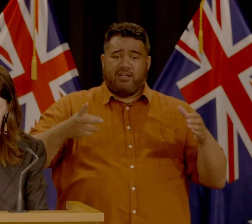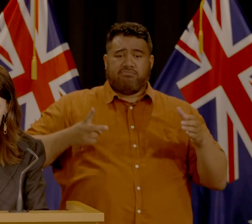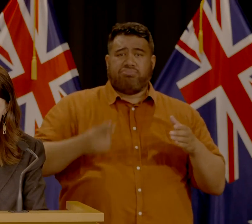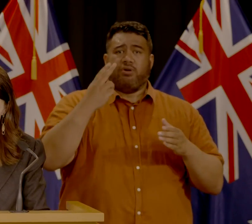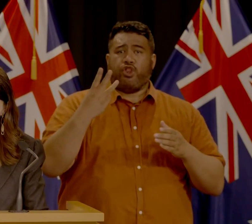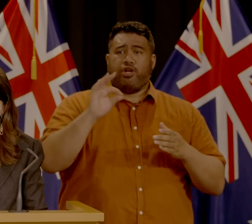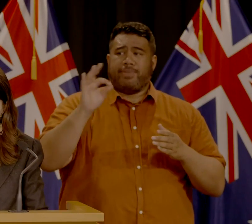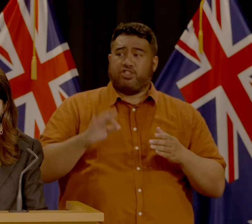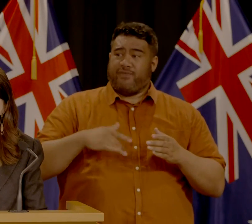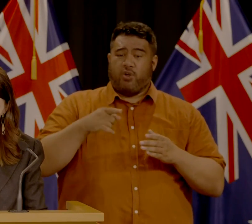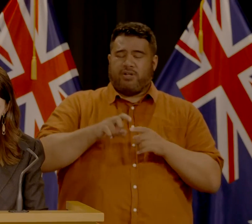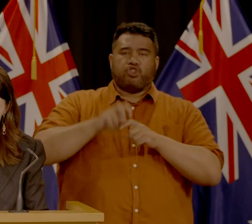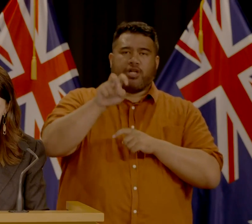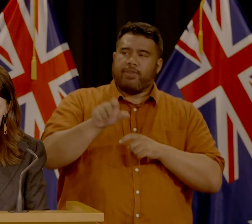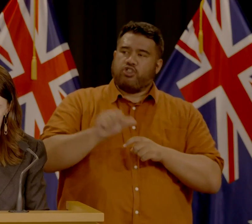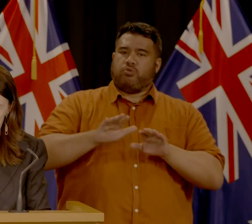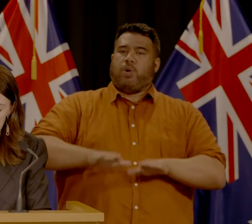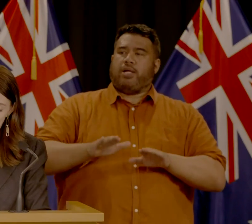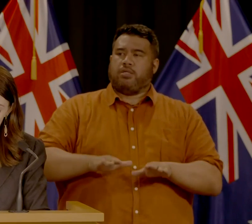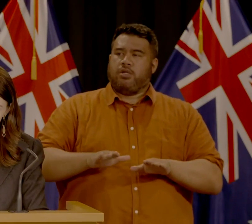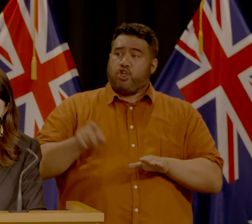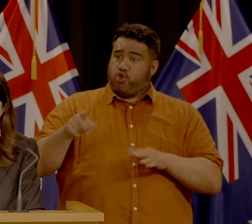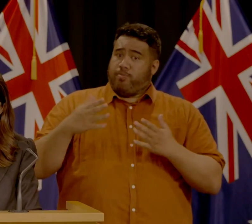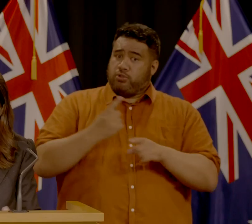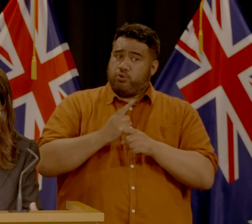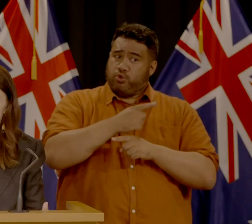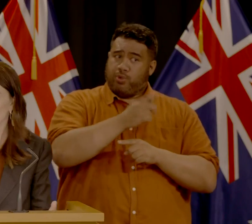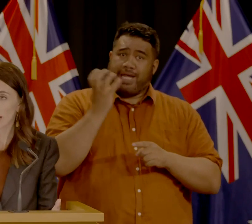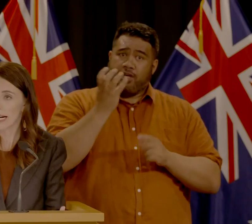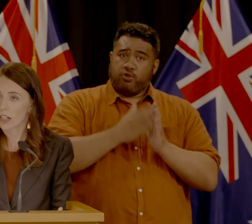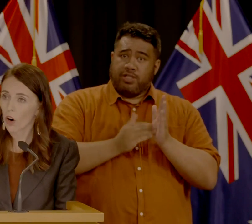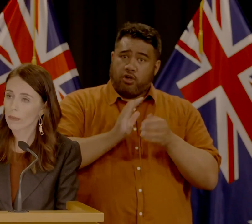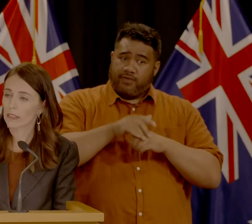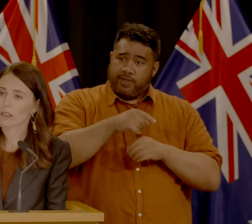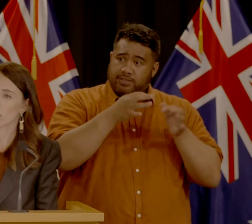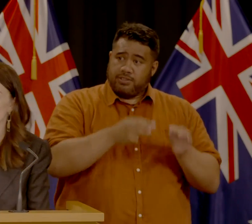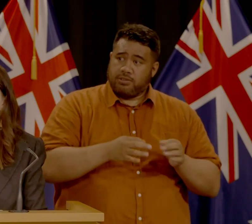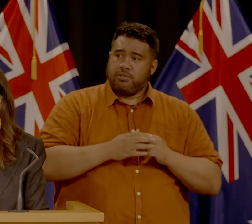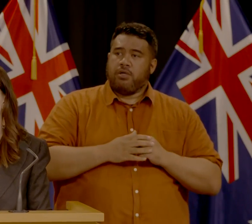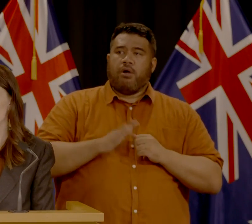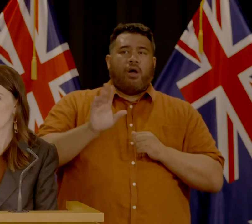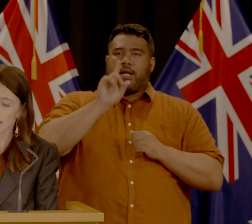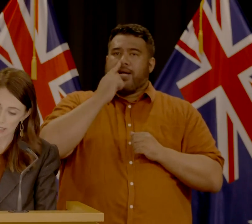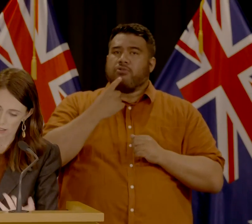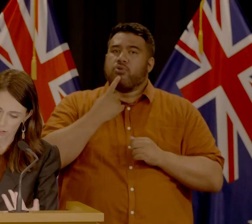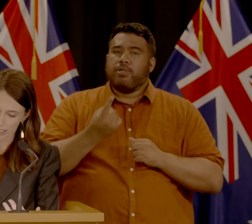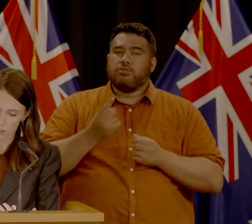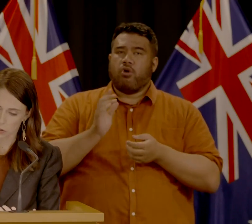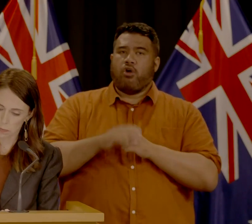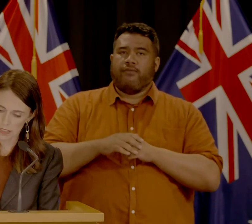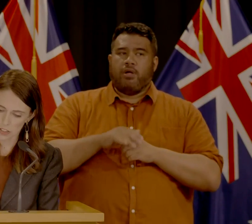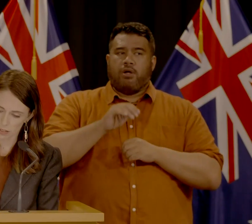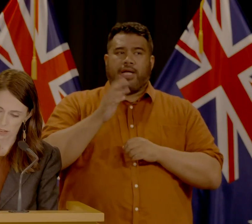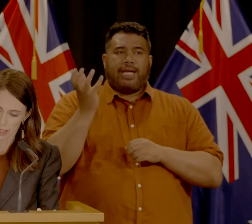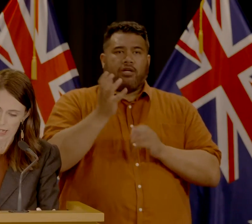premature, and is the government talking to them about that? Look, I can't comment on either the